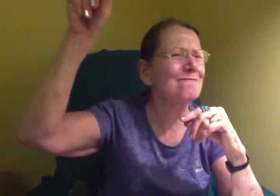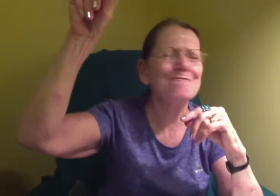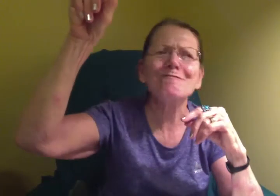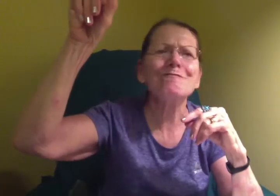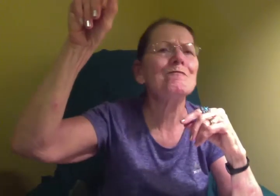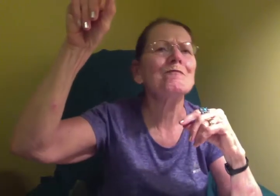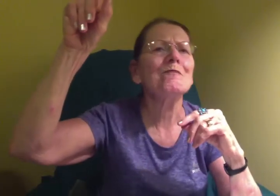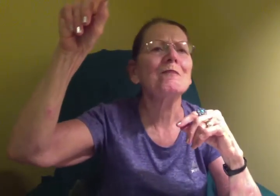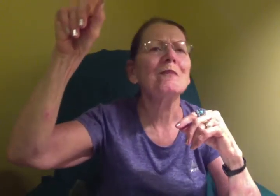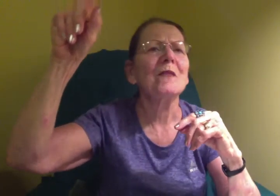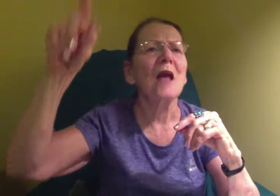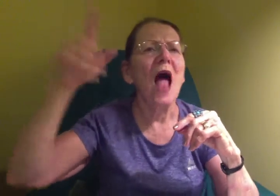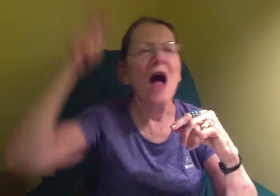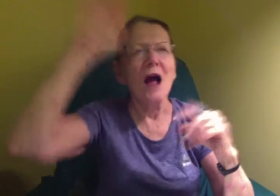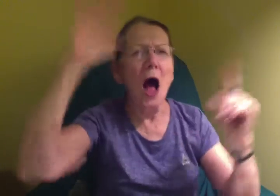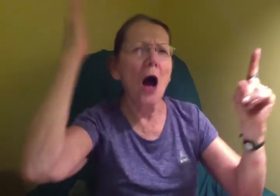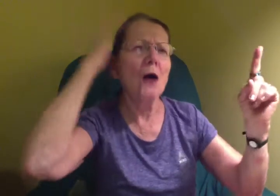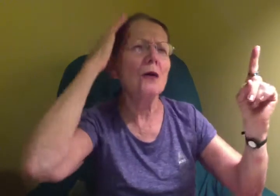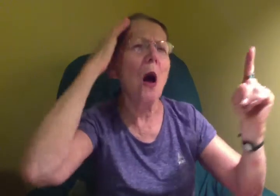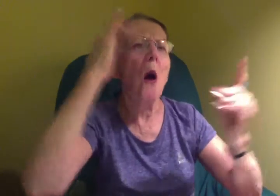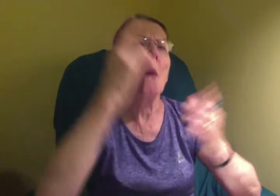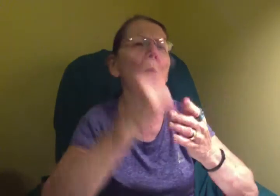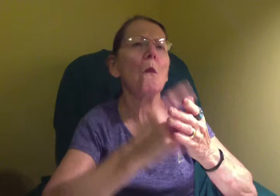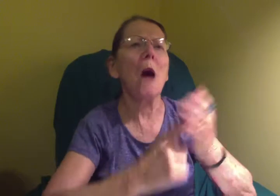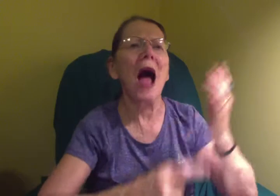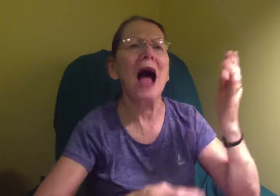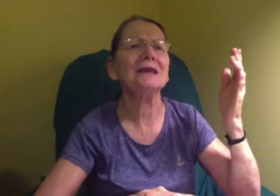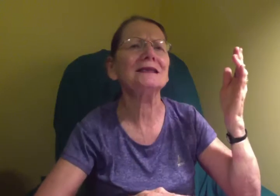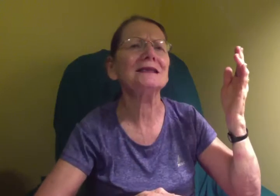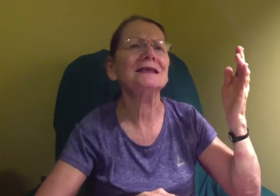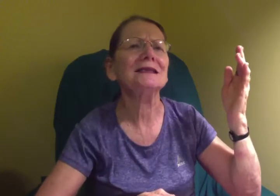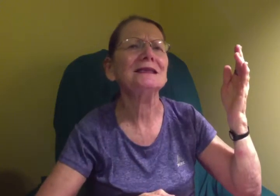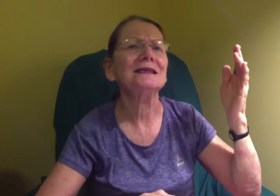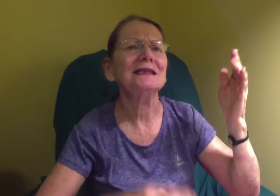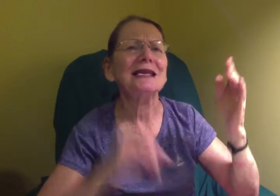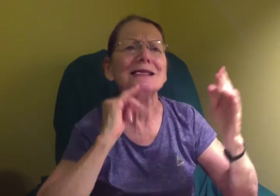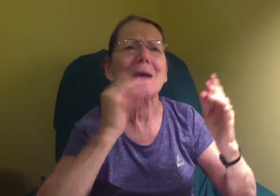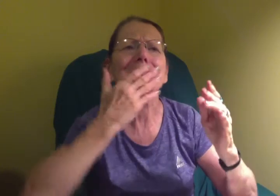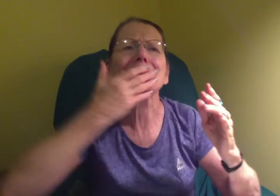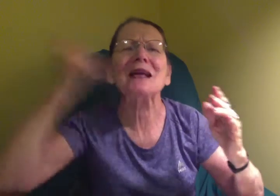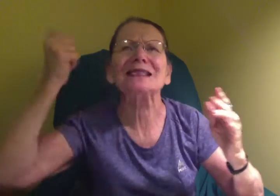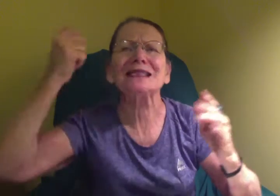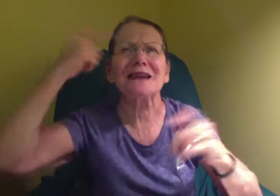that I